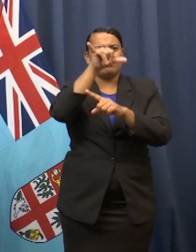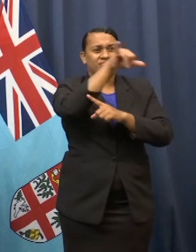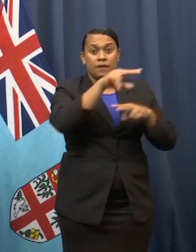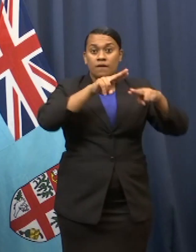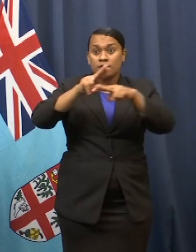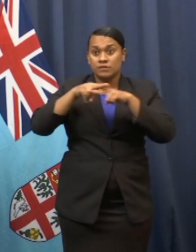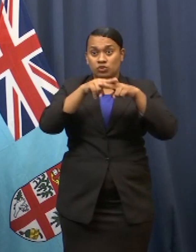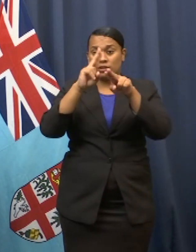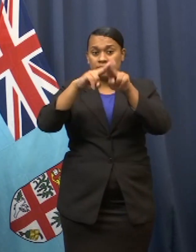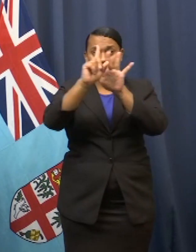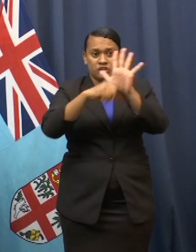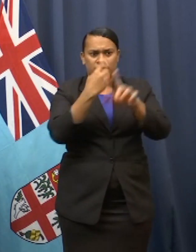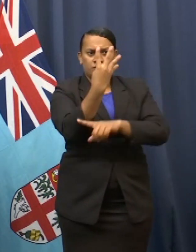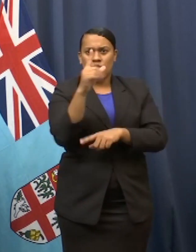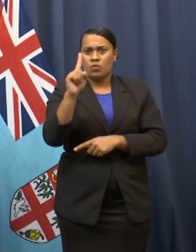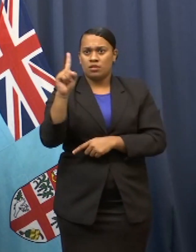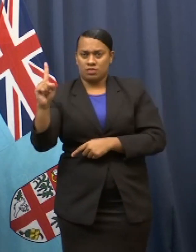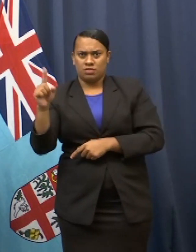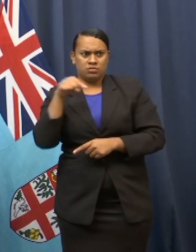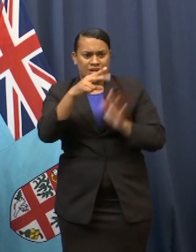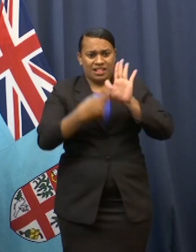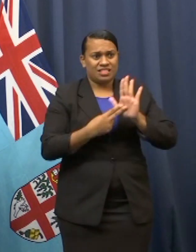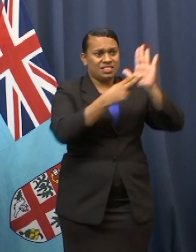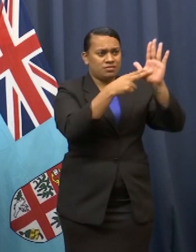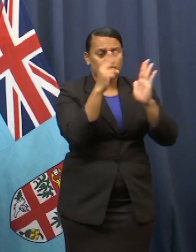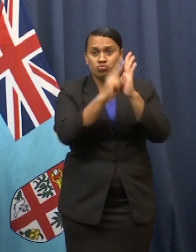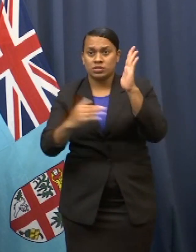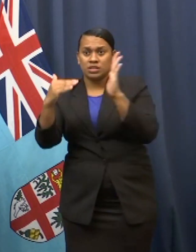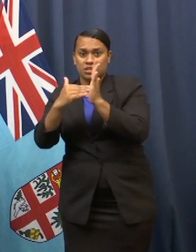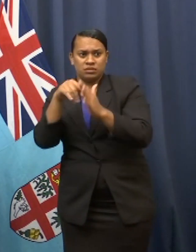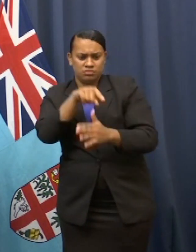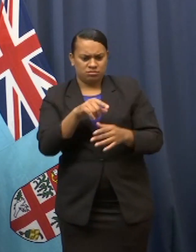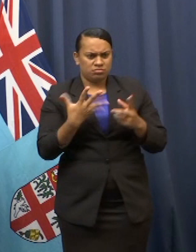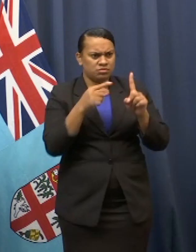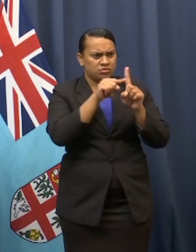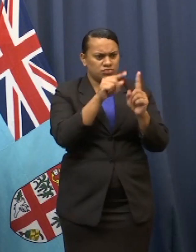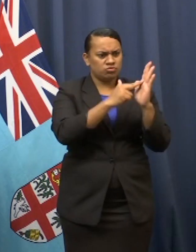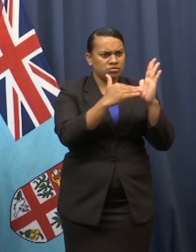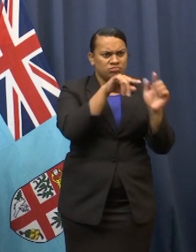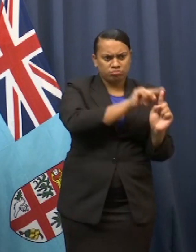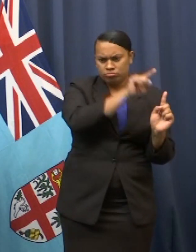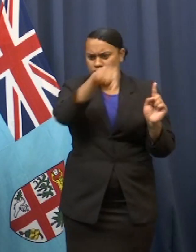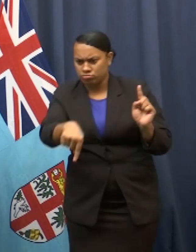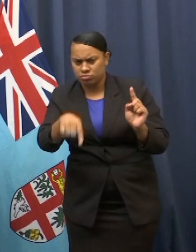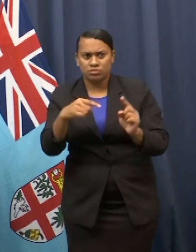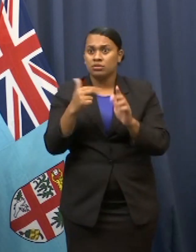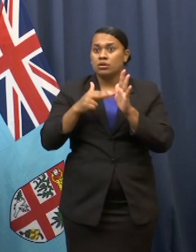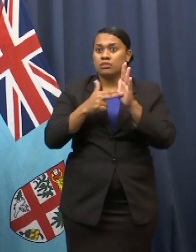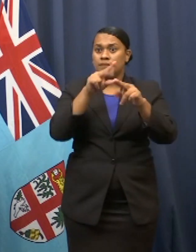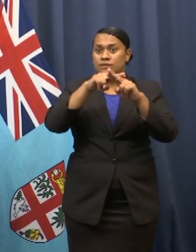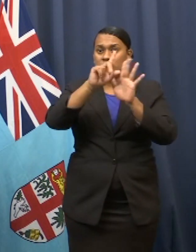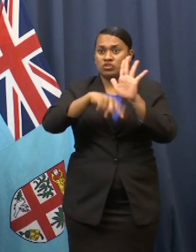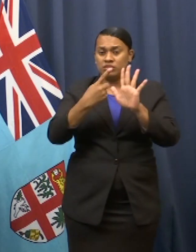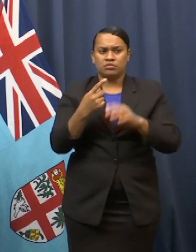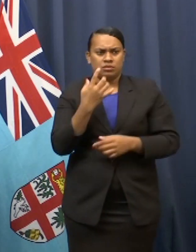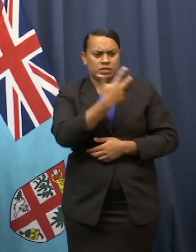FJ411 from Nandi to Auckland, FJ410 from Auckland to Nandi, and FJ871 from